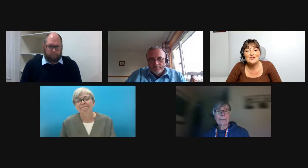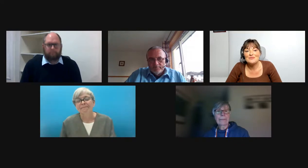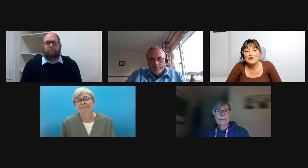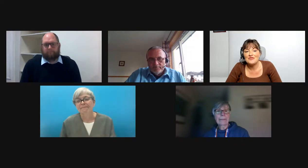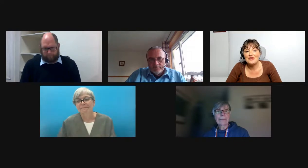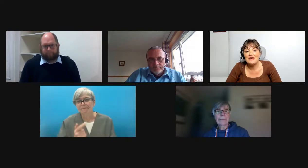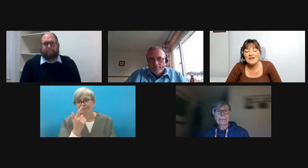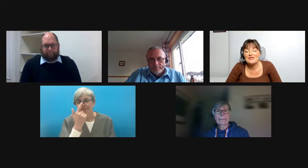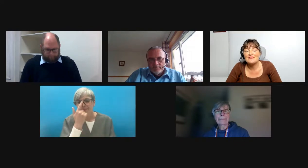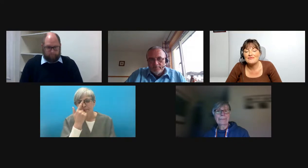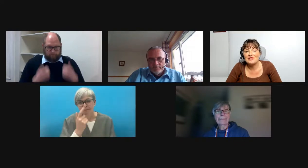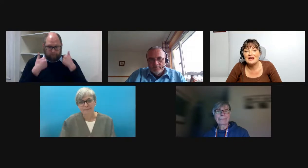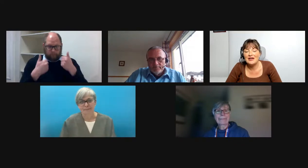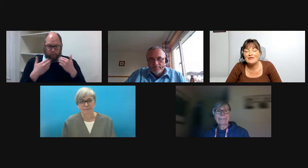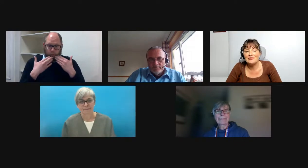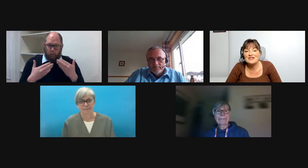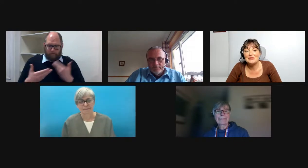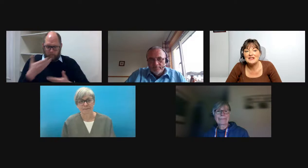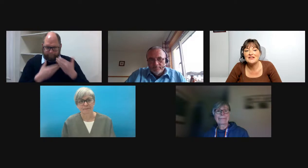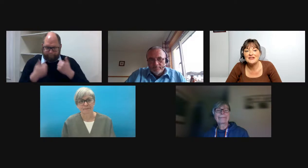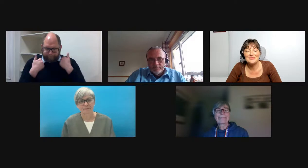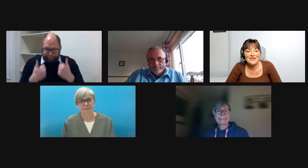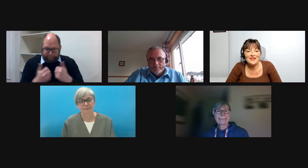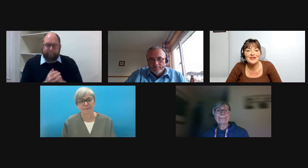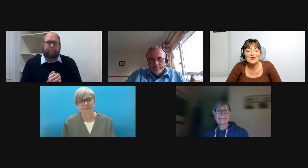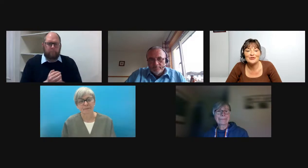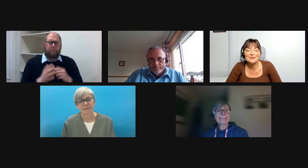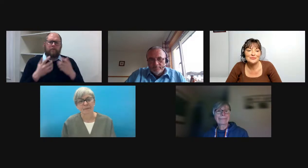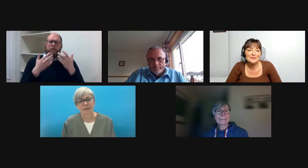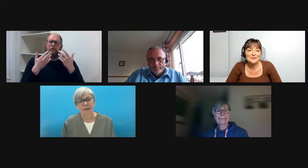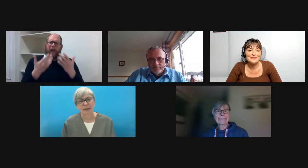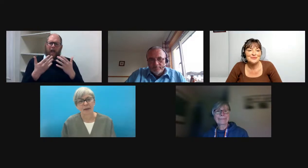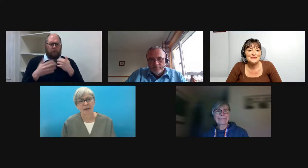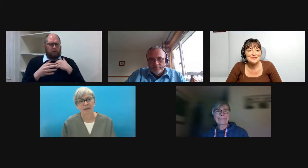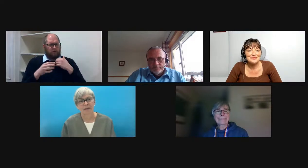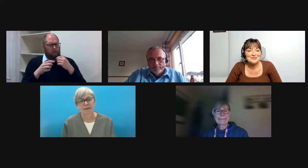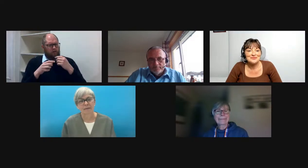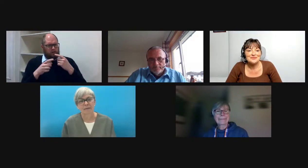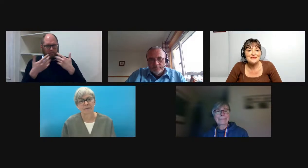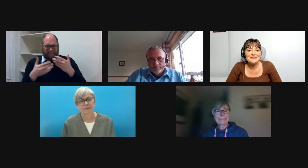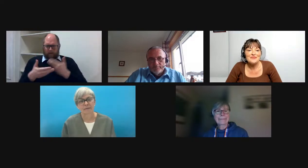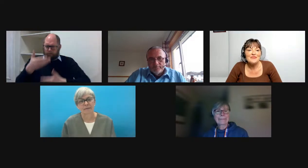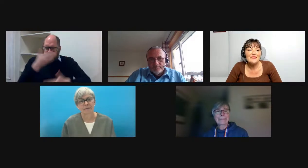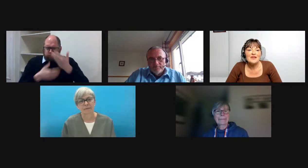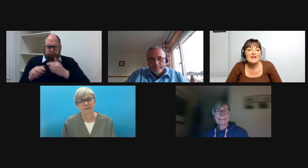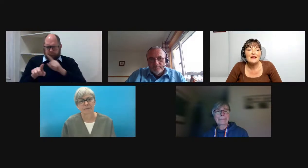Thank you so much for that. That's really helpful explaining that. Thank you.